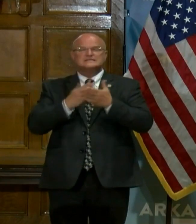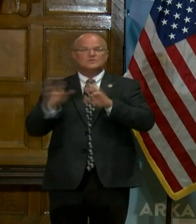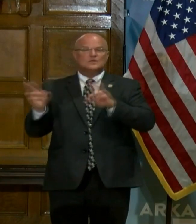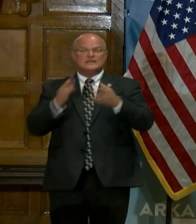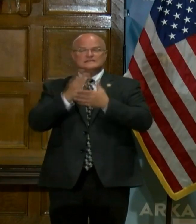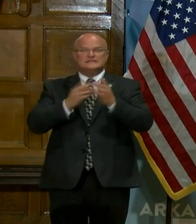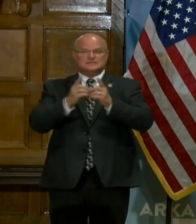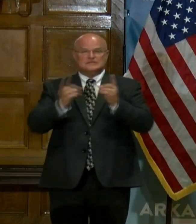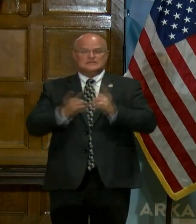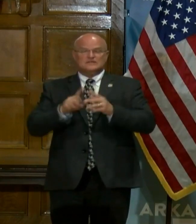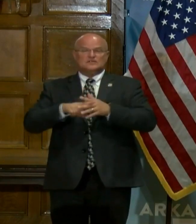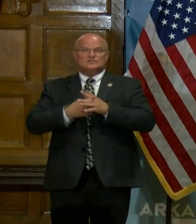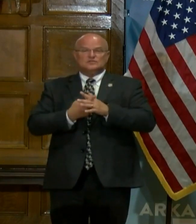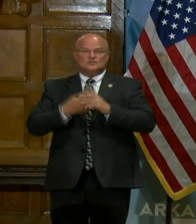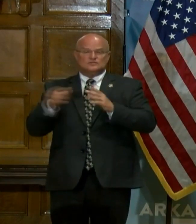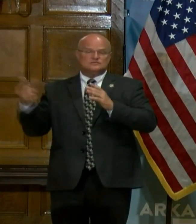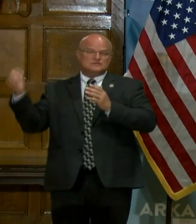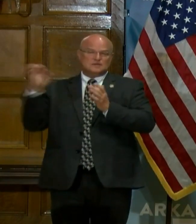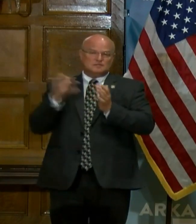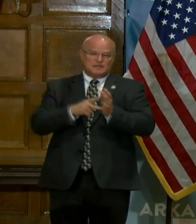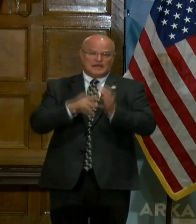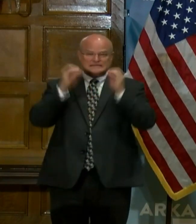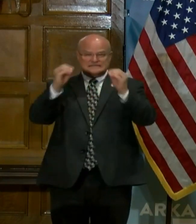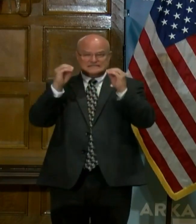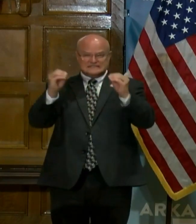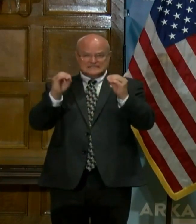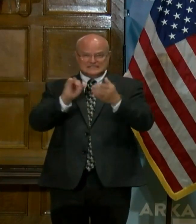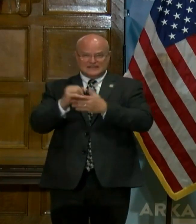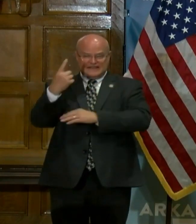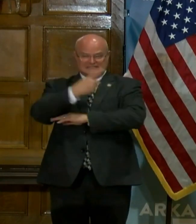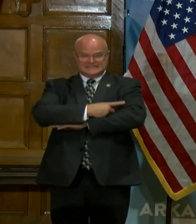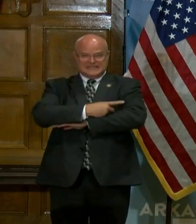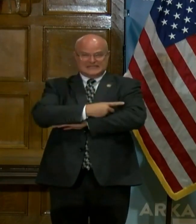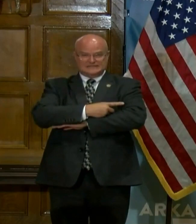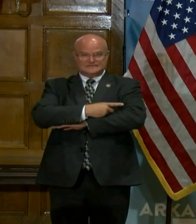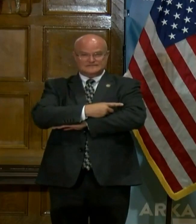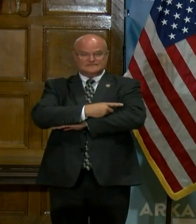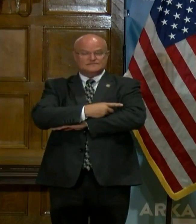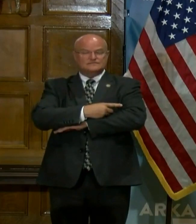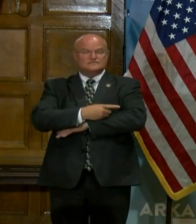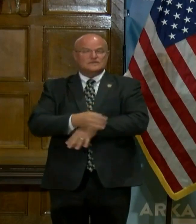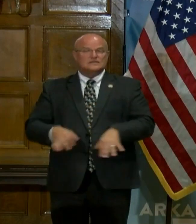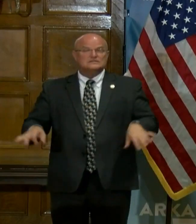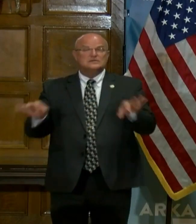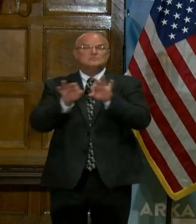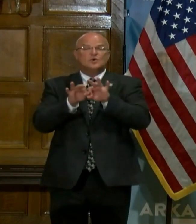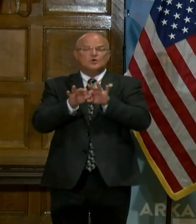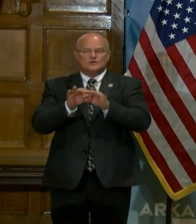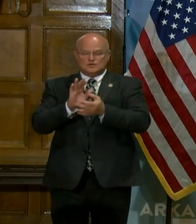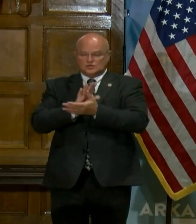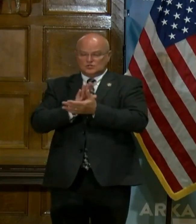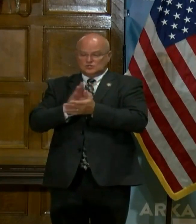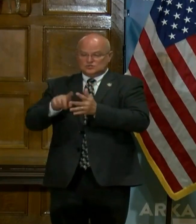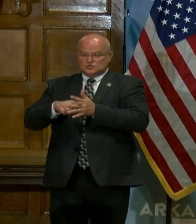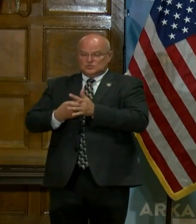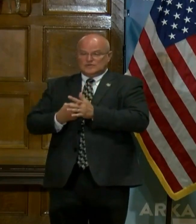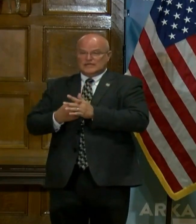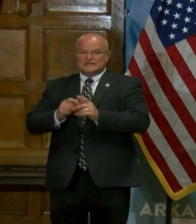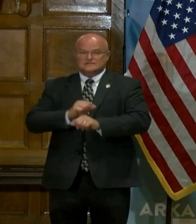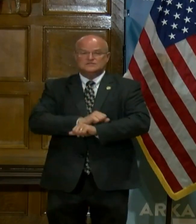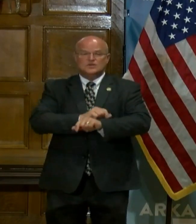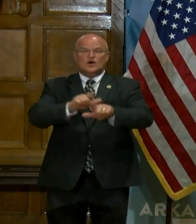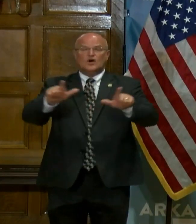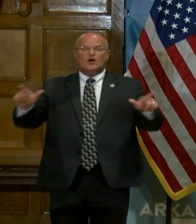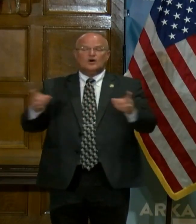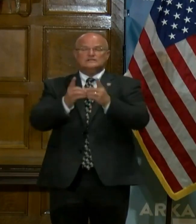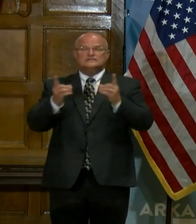districts to return to instruction on that date. It is vital that when school starts, all districts are ready to meet the needs